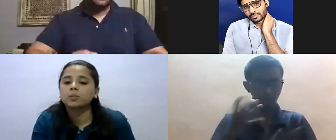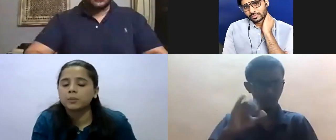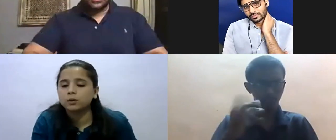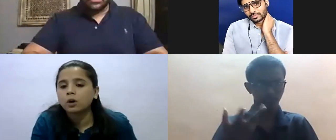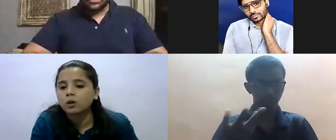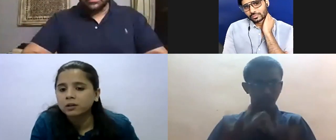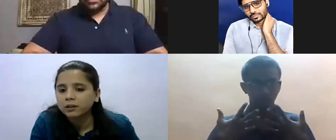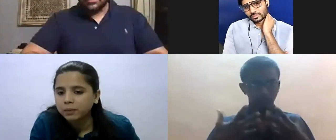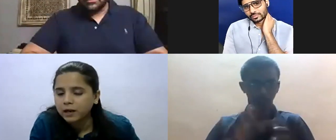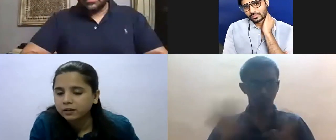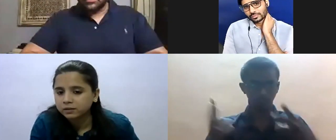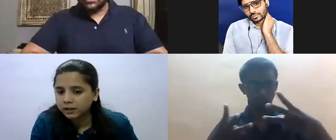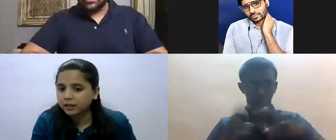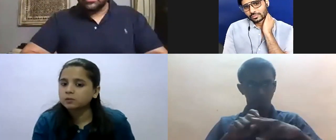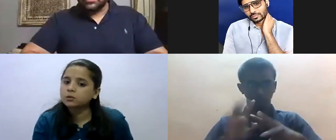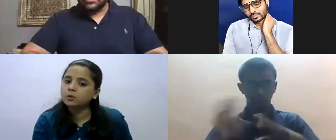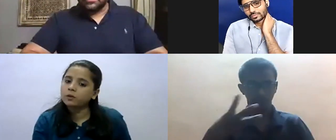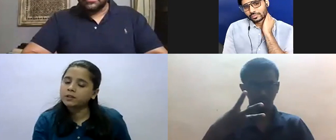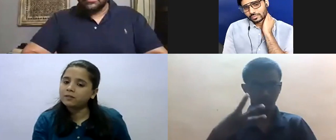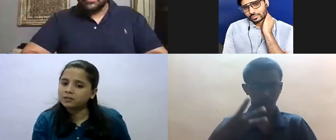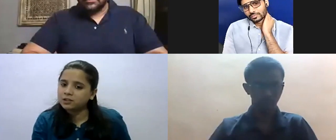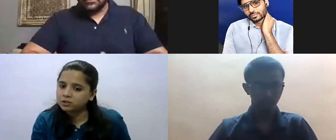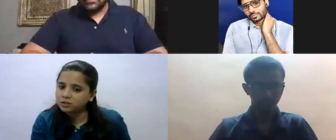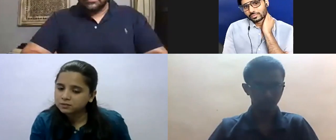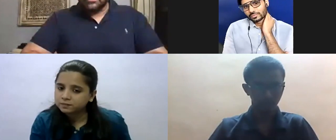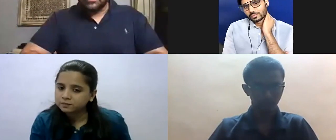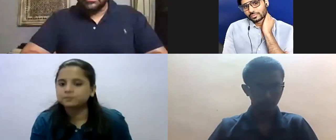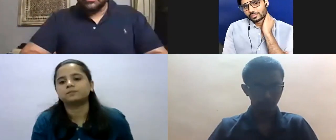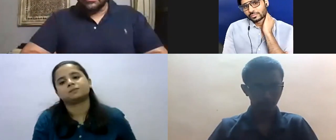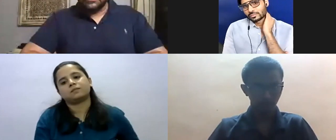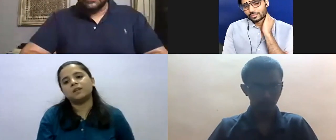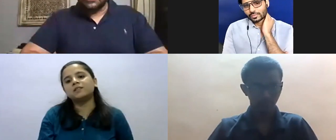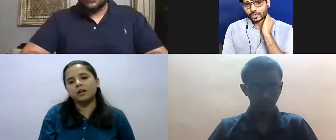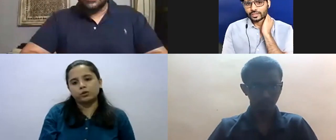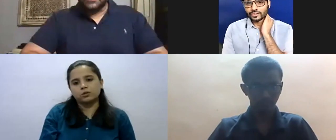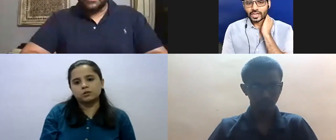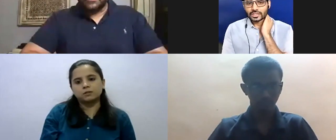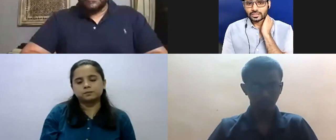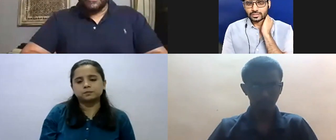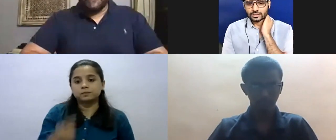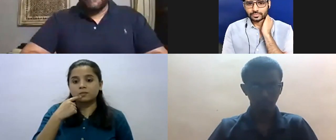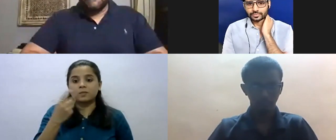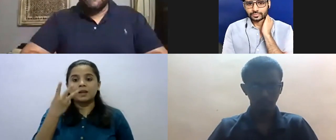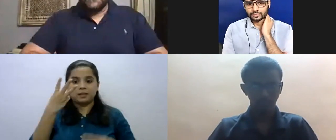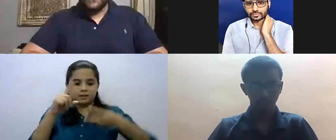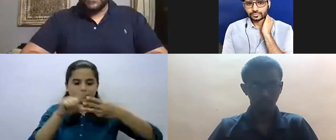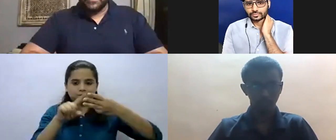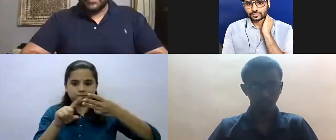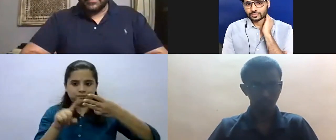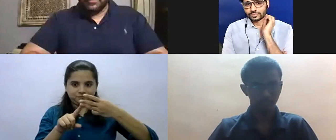also the people who got cochlear implant, they can also go for the vaccination. These 3. Okay, 3 answers.